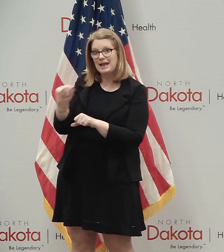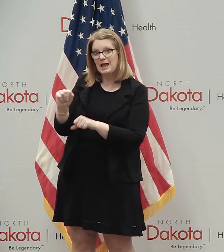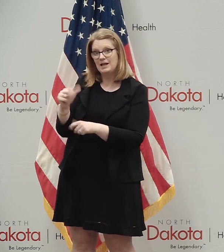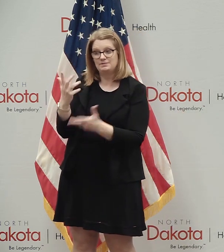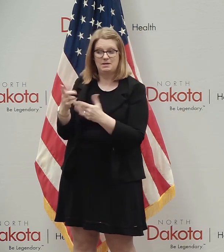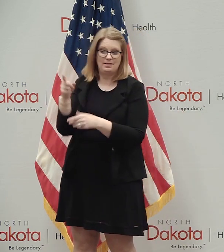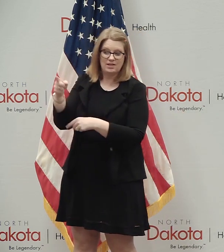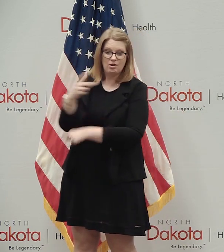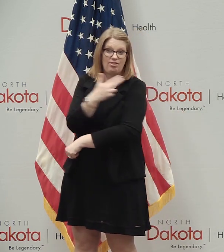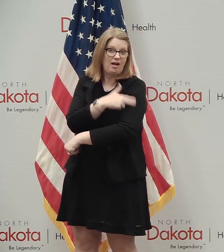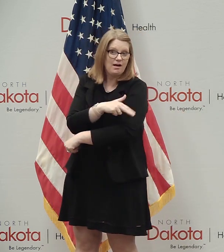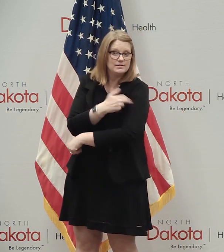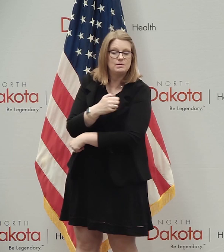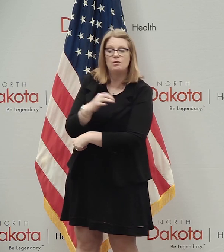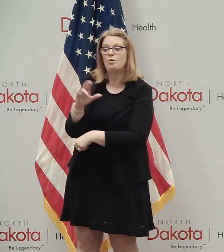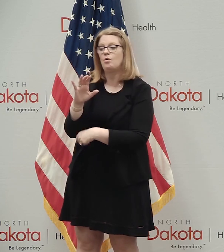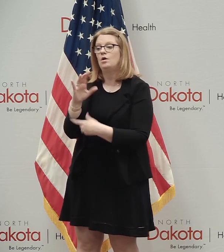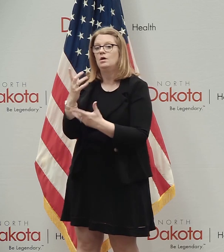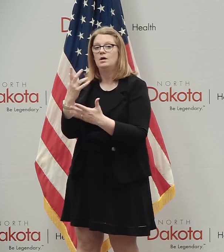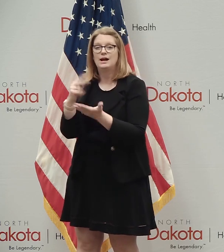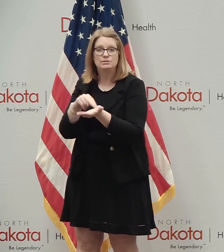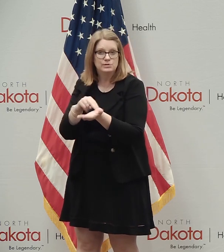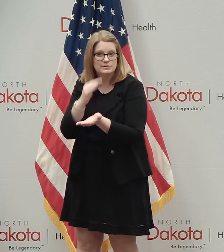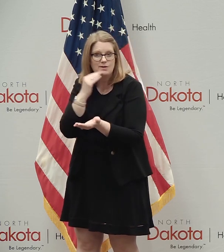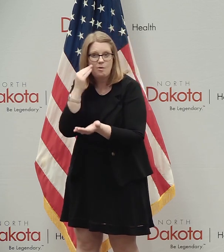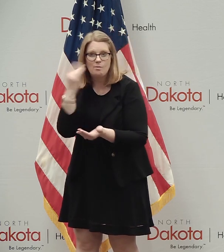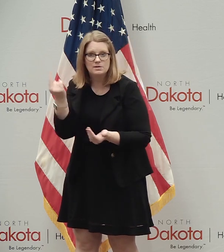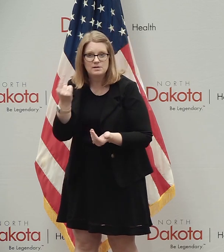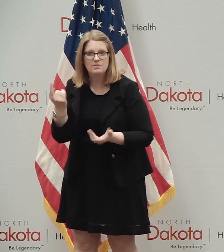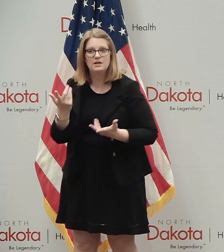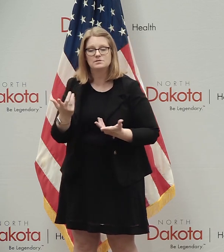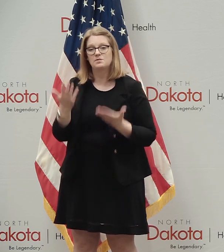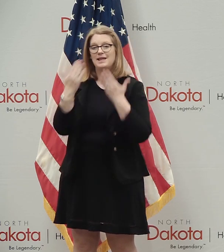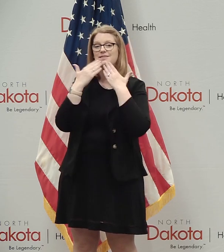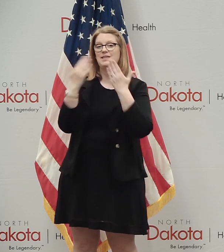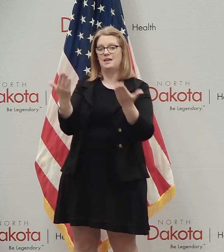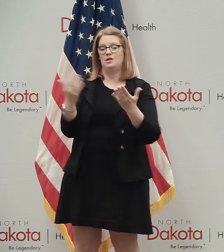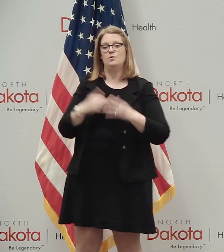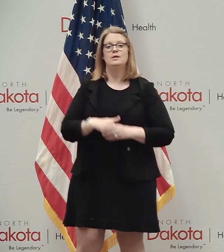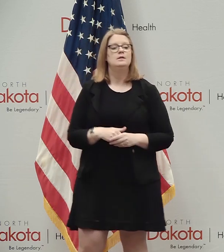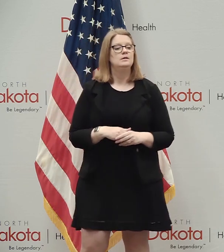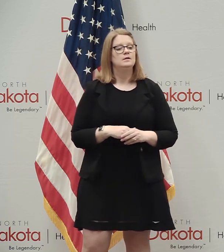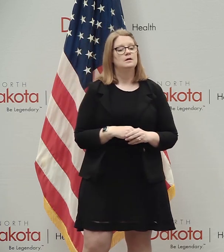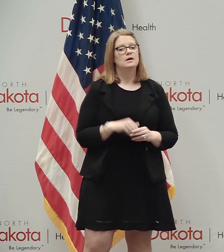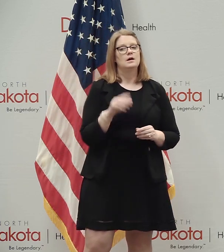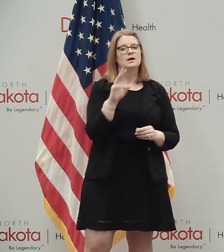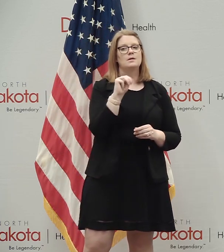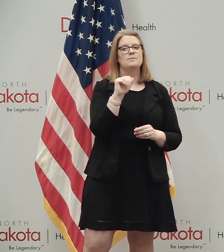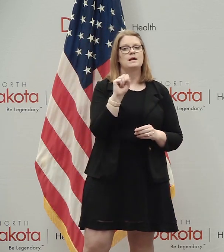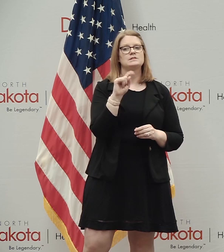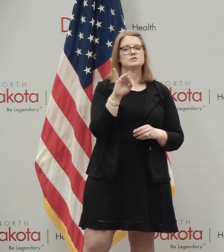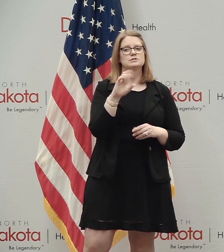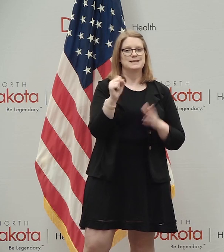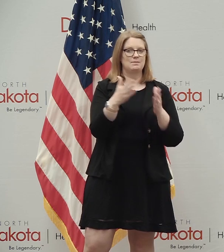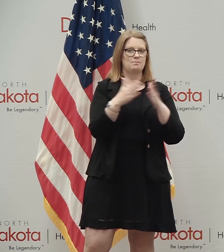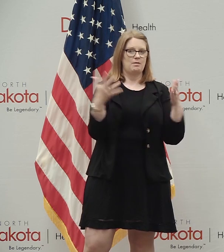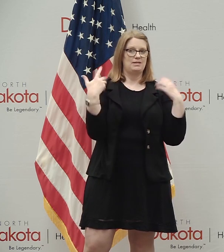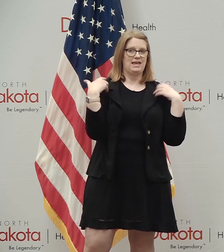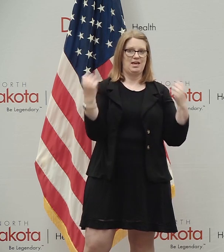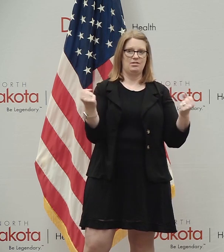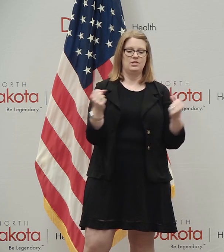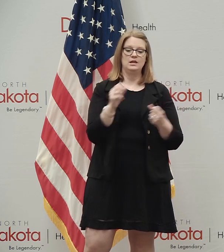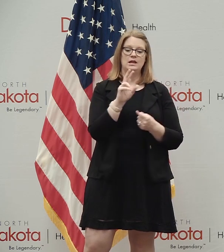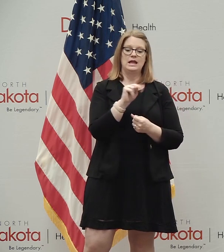or long-term care facilities. So again, thank you for that. Masters of Public Health students, we got great programs at